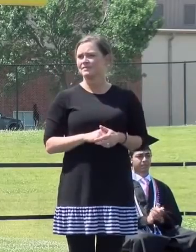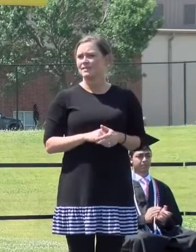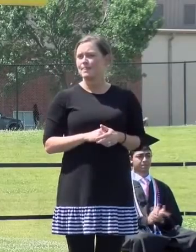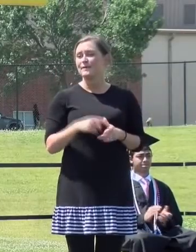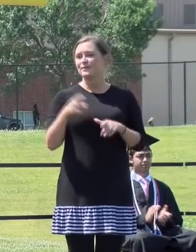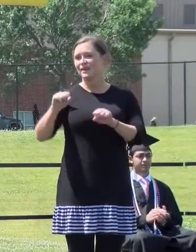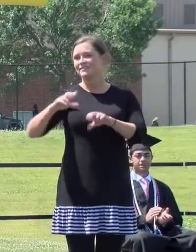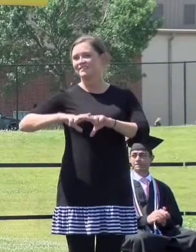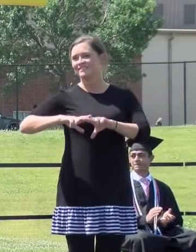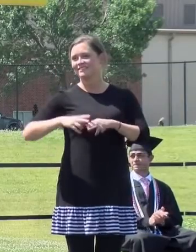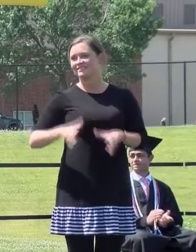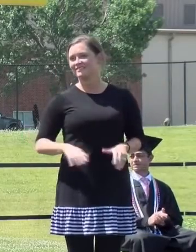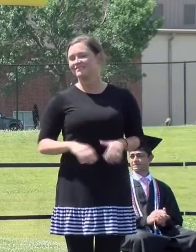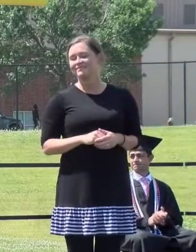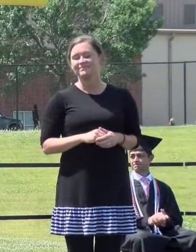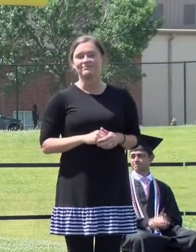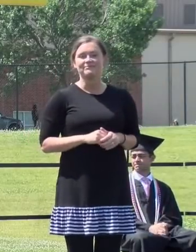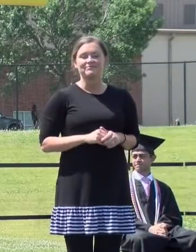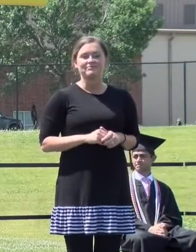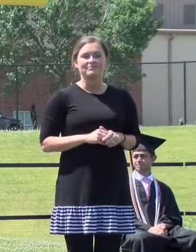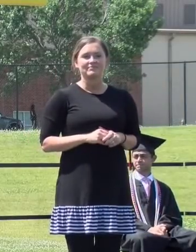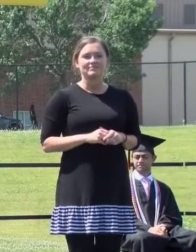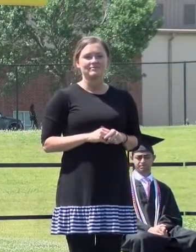You may be seated.